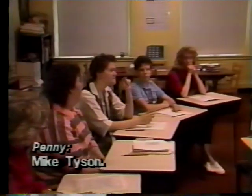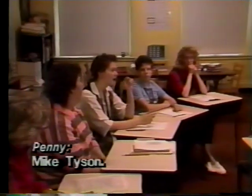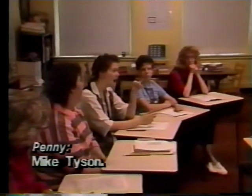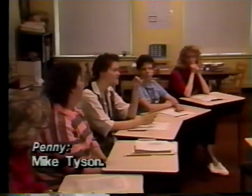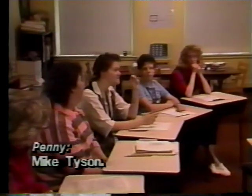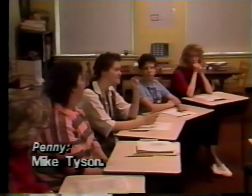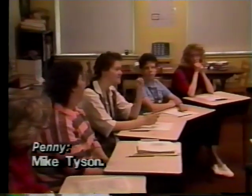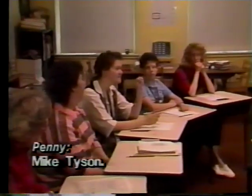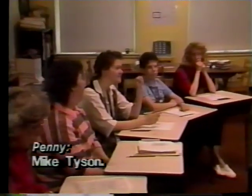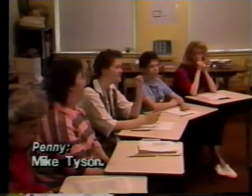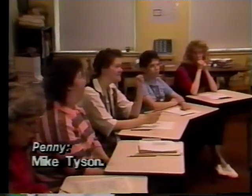Pounding.